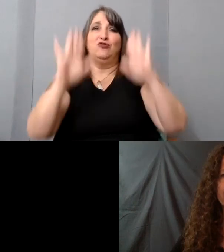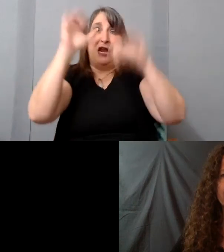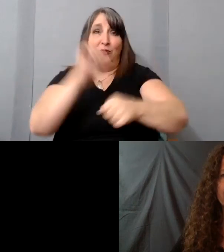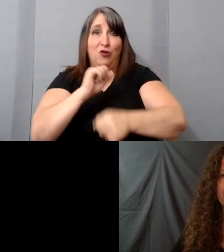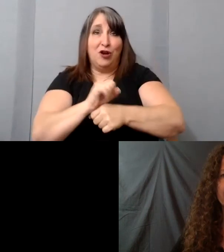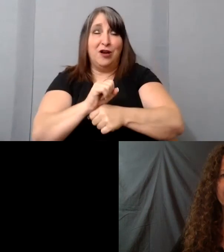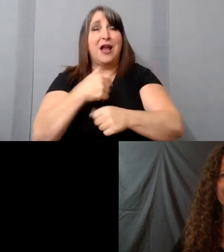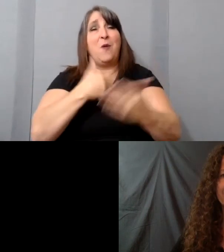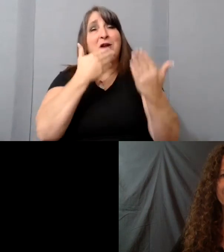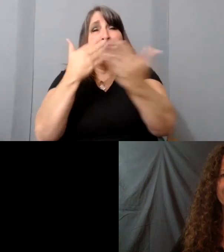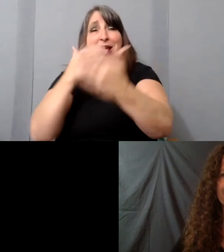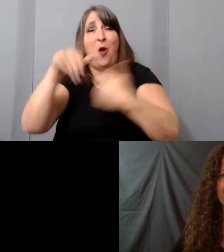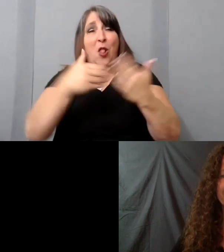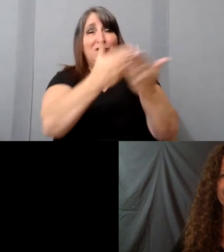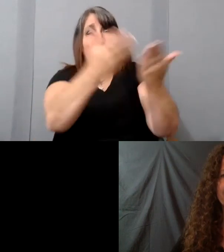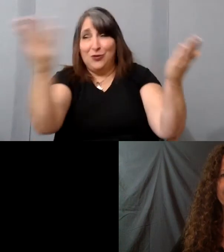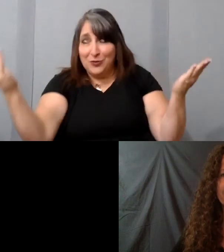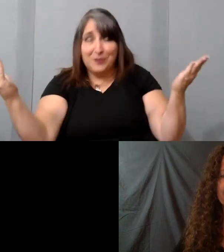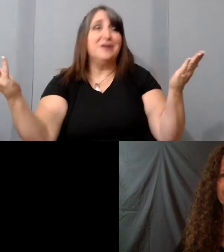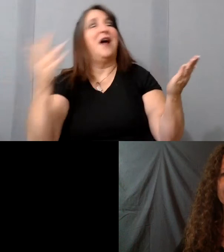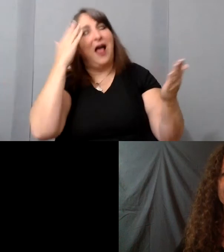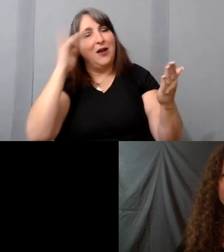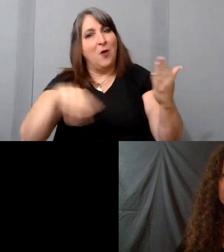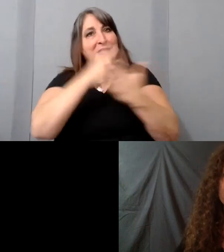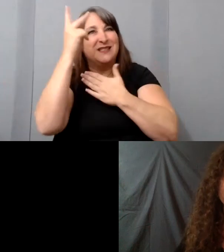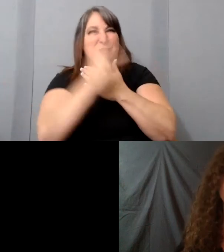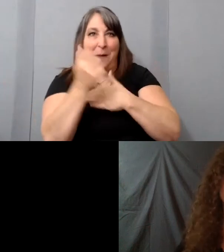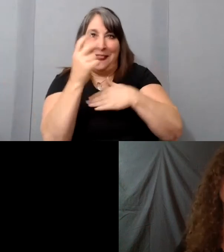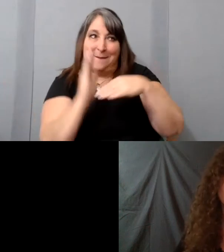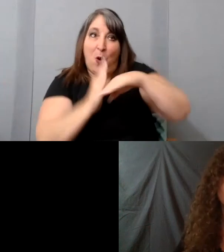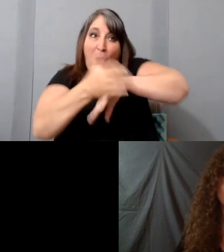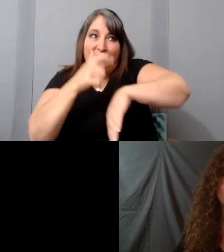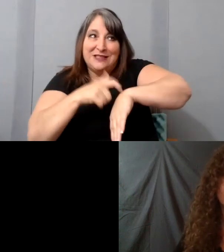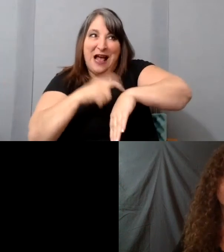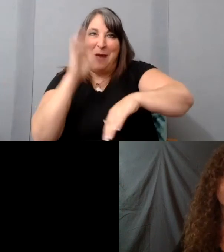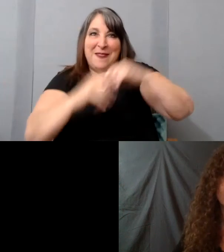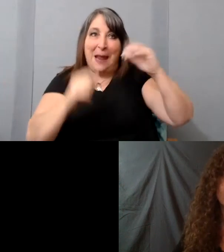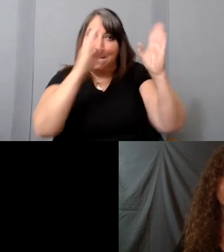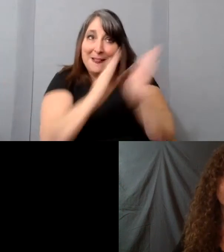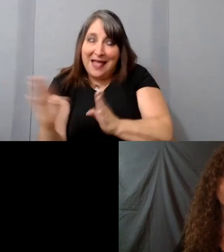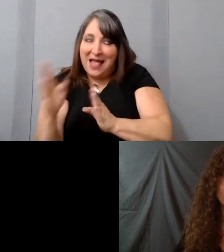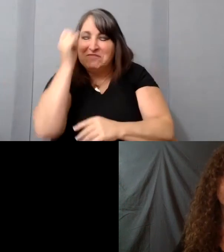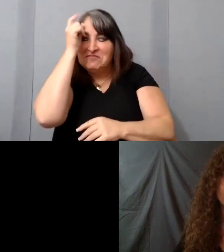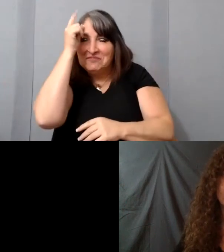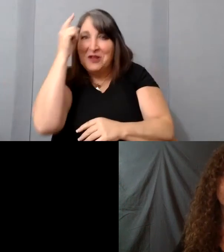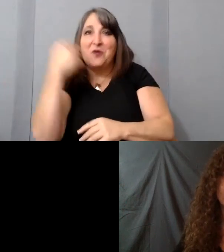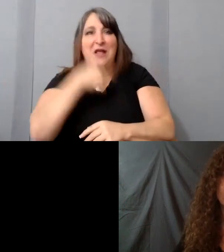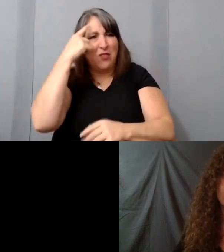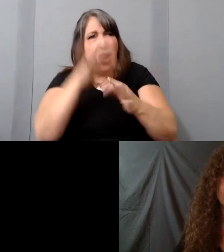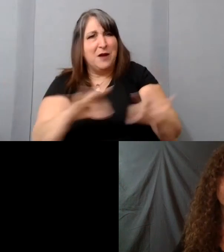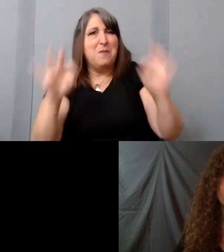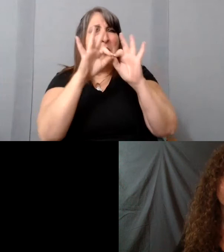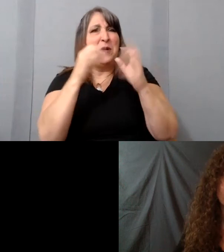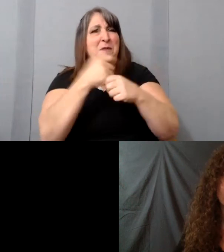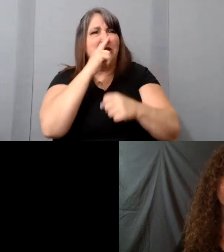I want to thank all of you. I know this program has went a few minutes longer than we originally anticipated. We thought it was important to make sure that